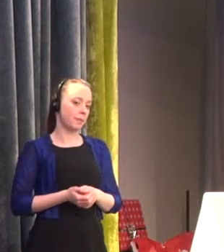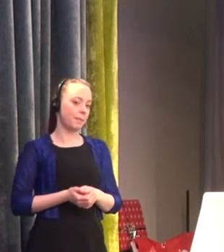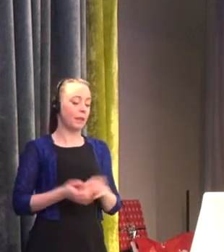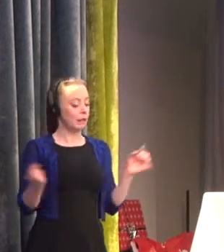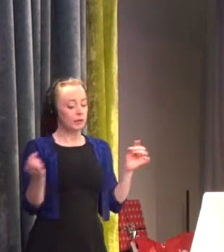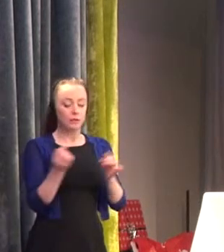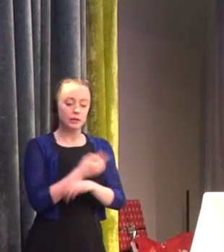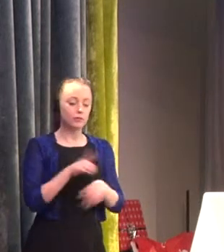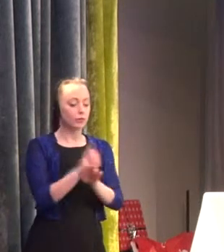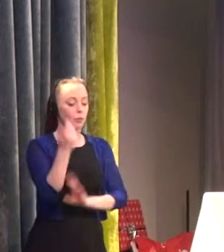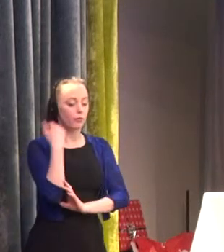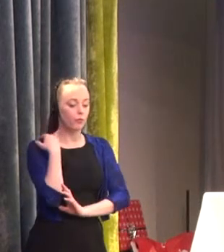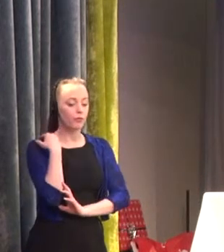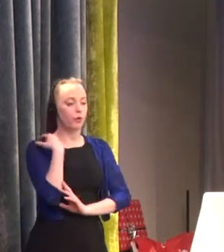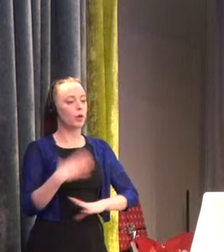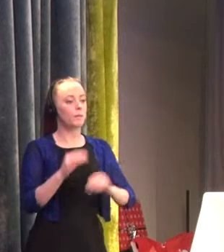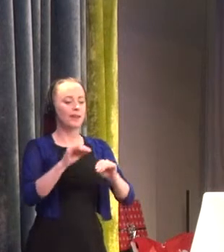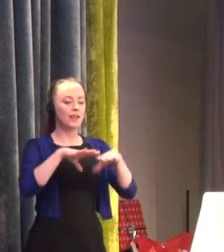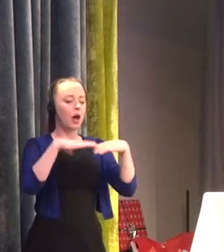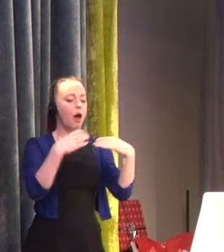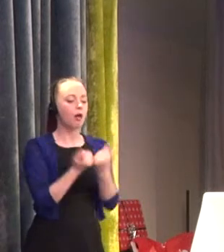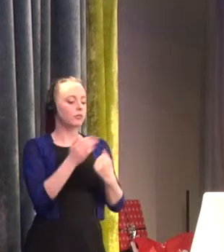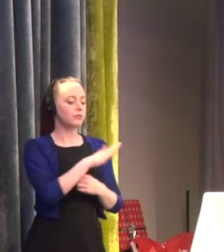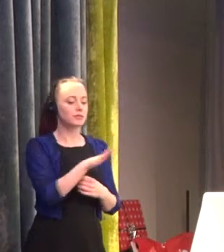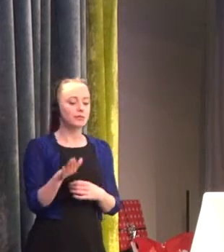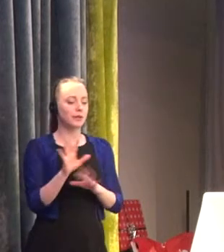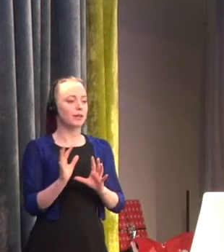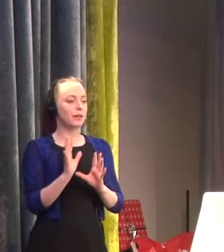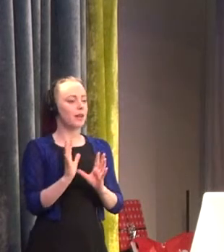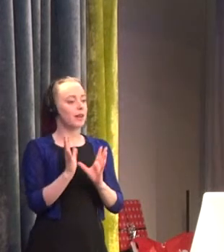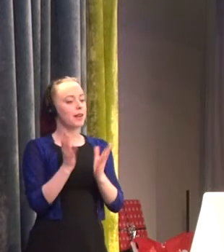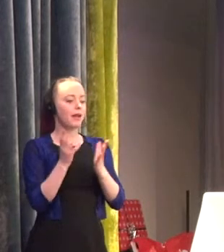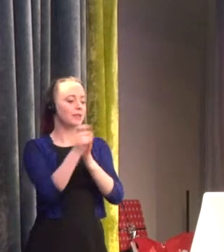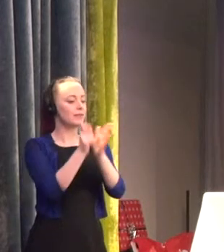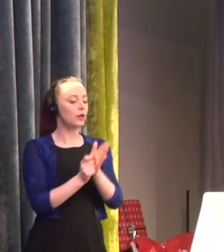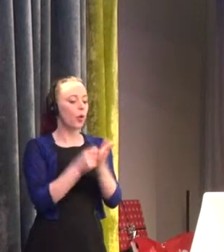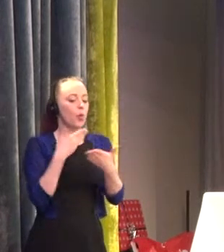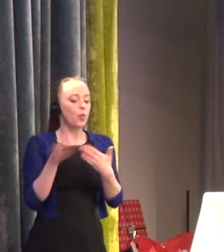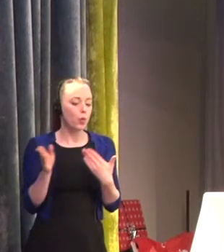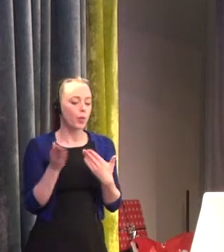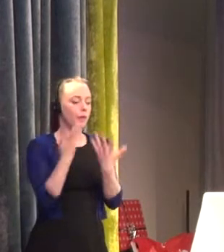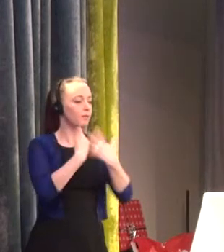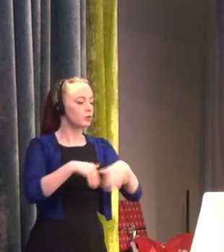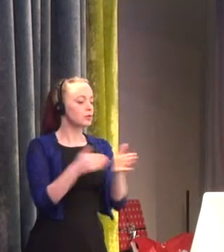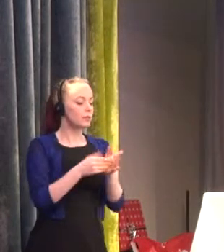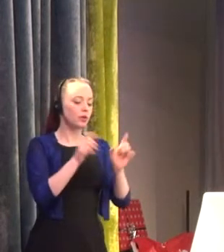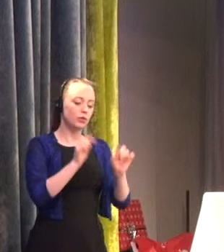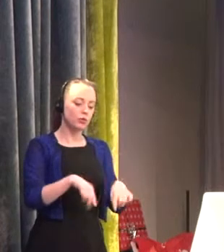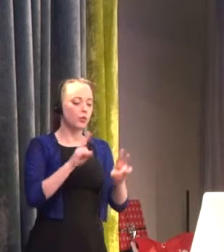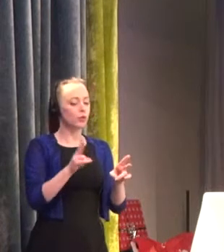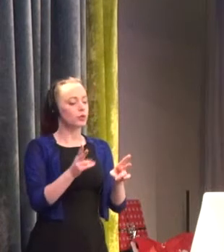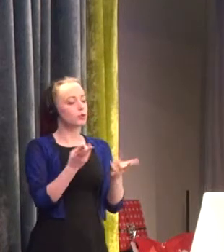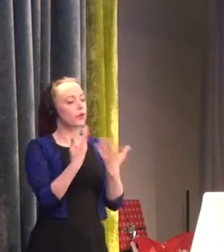the disabled behind, we'll start to see people with disabilities included and also raised up from the floor. And this is a great